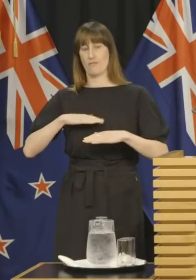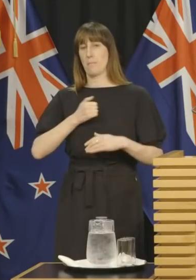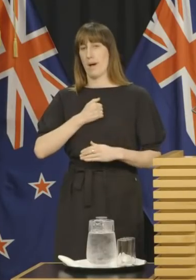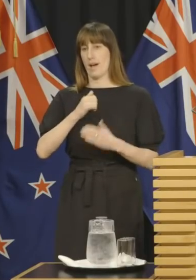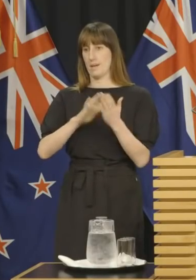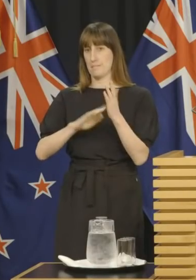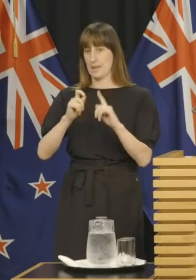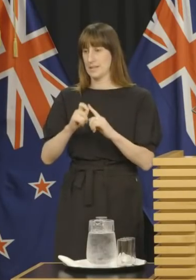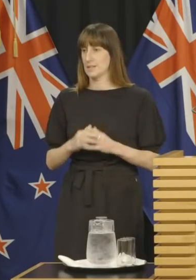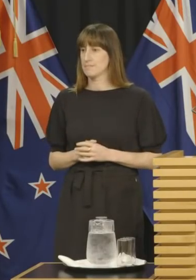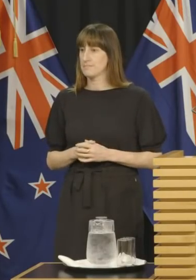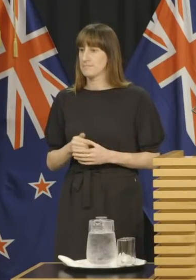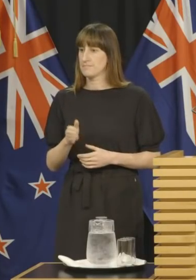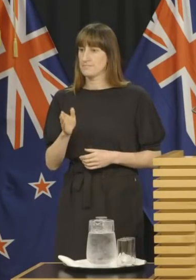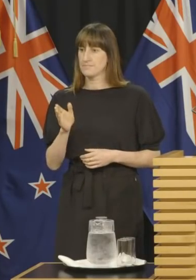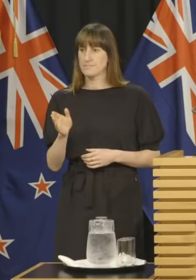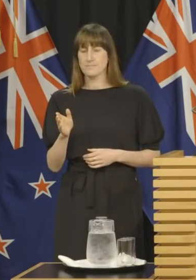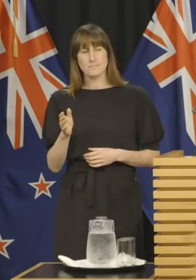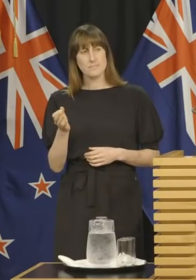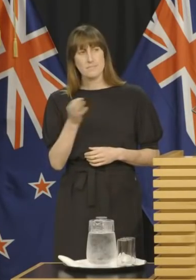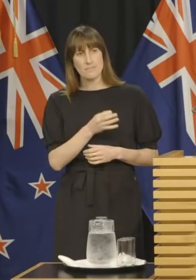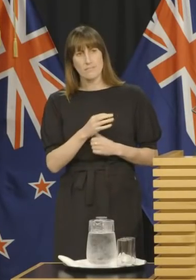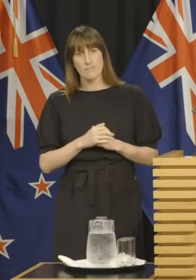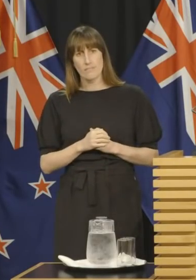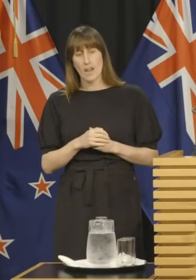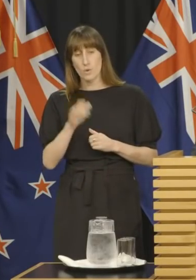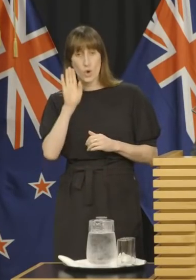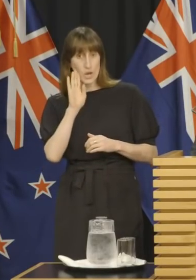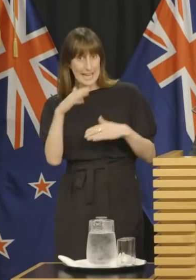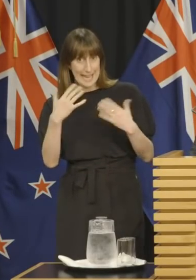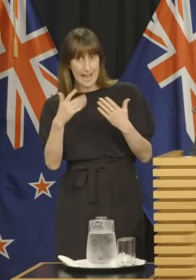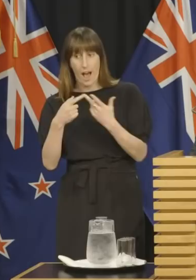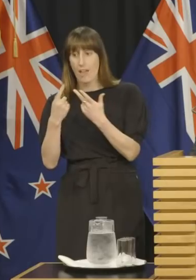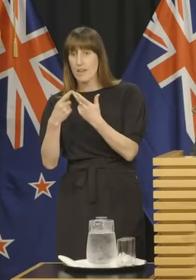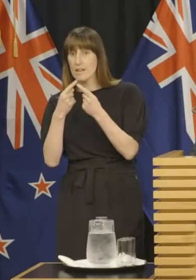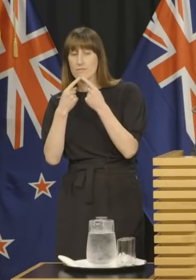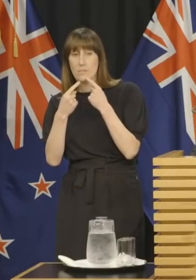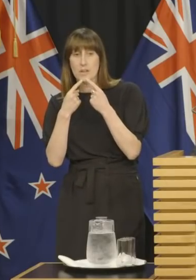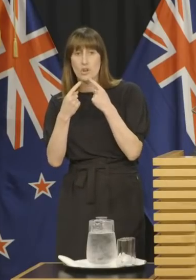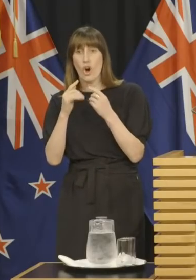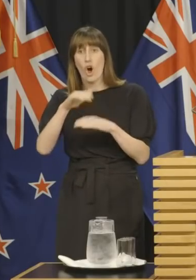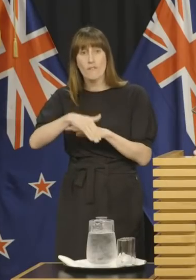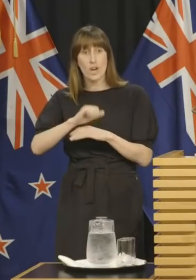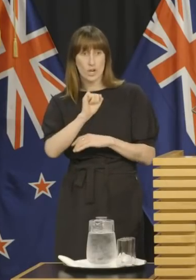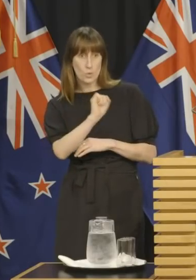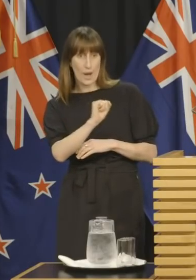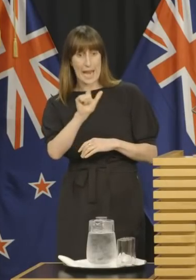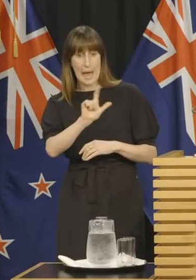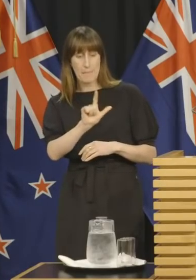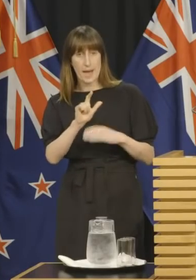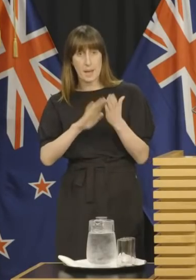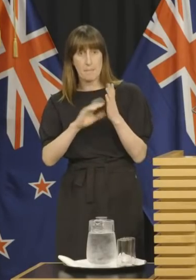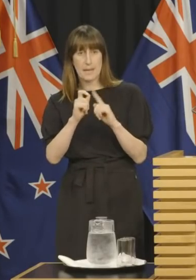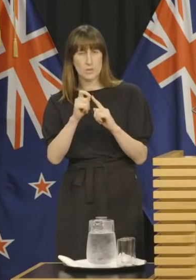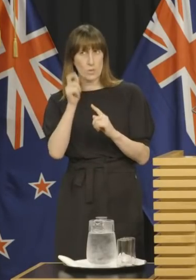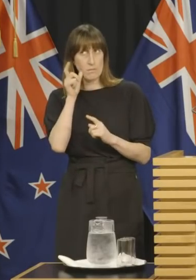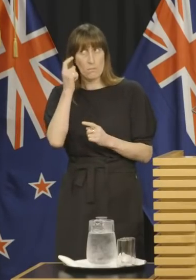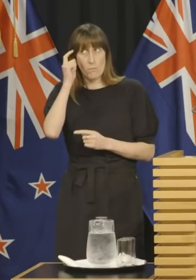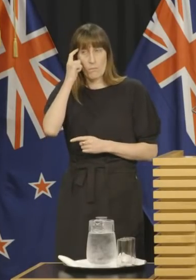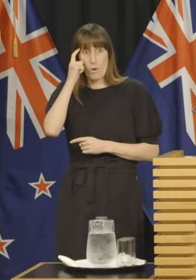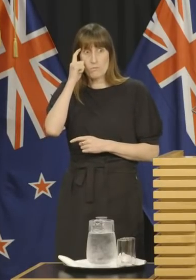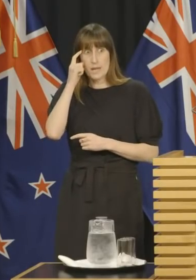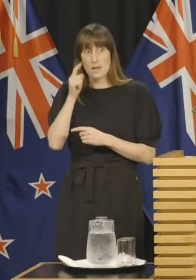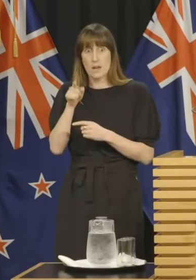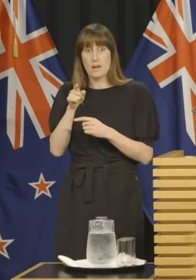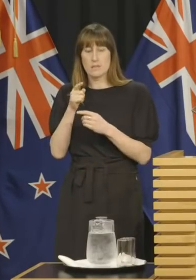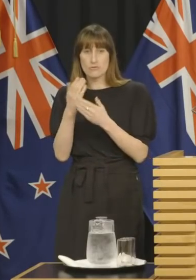allegations or information about other Labour MPs in the past week that has you concerned? No, and again, what I would also